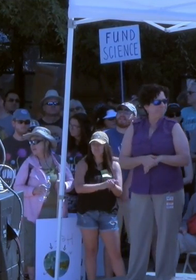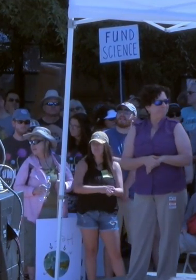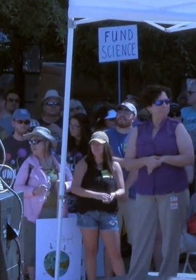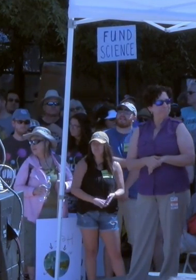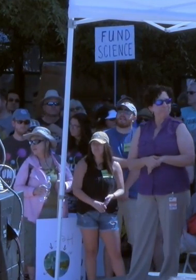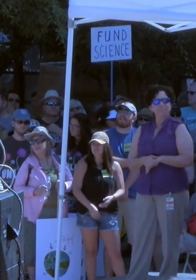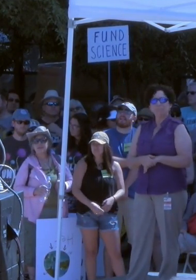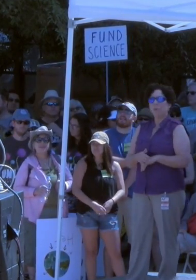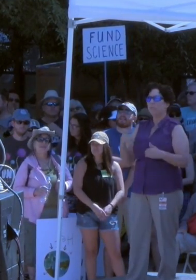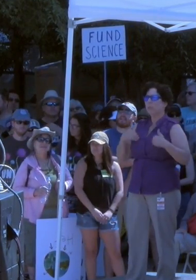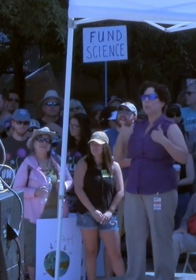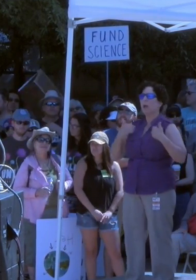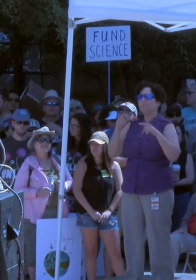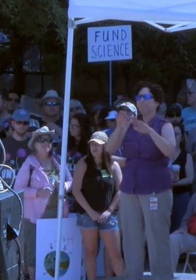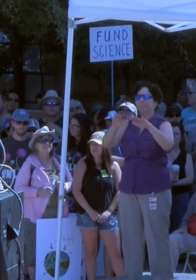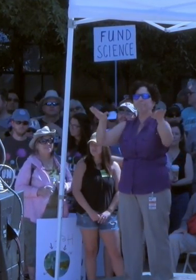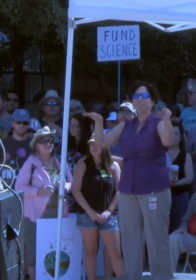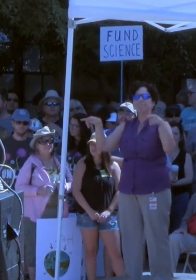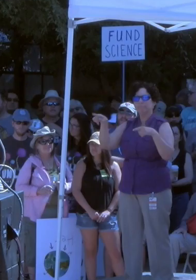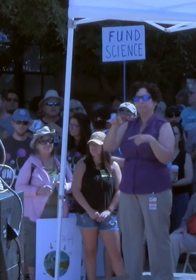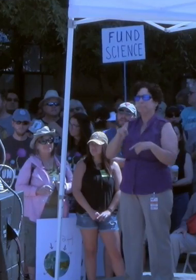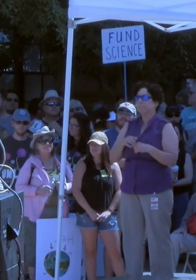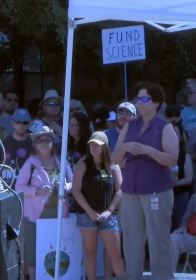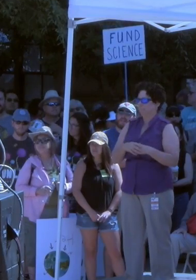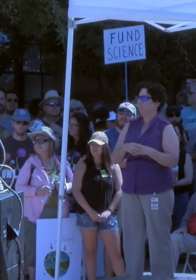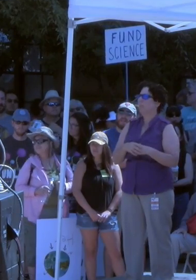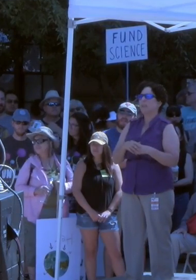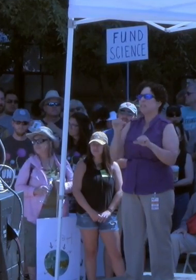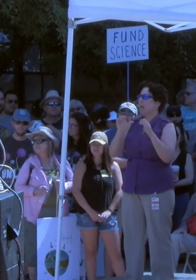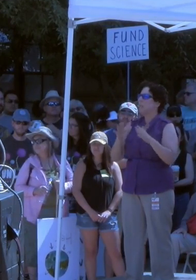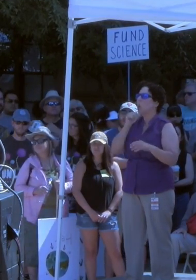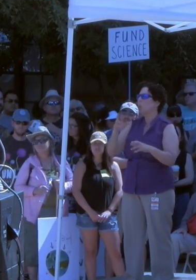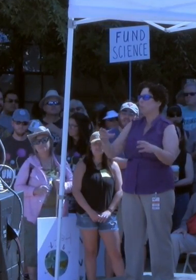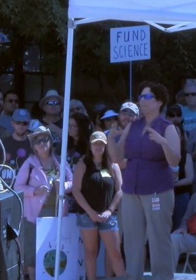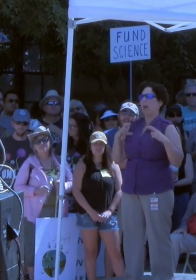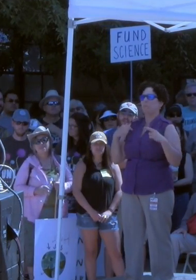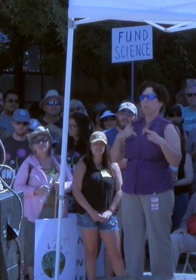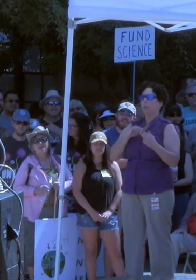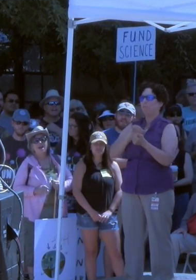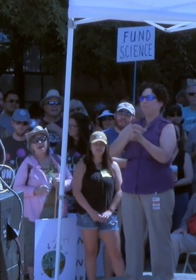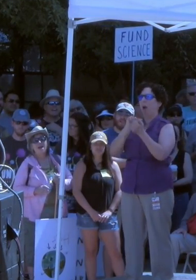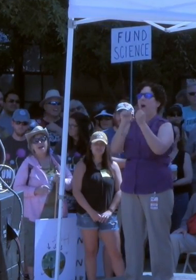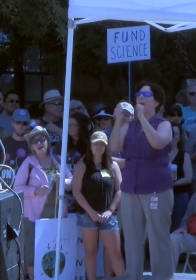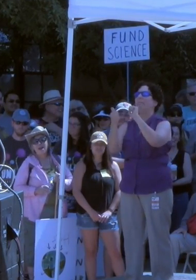For the young adults and youth out there, it's a lot of fun. Scientists don't retire, we just evolve.